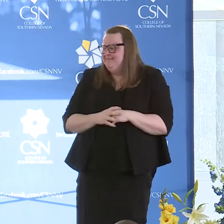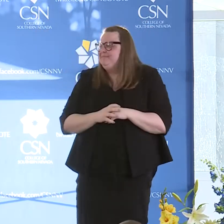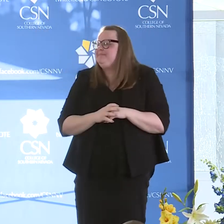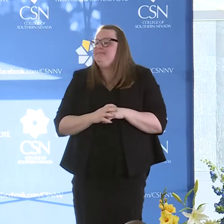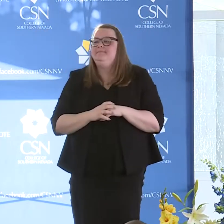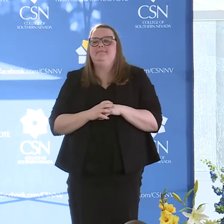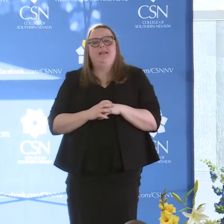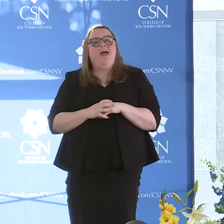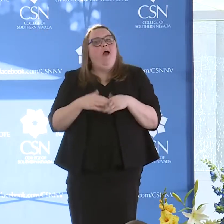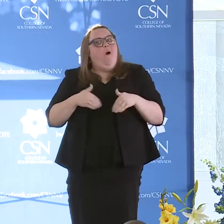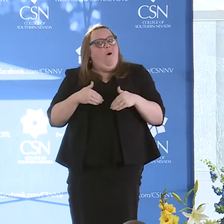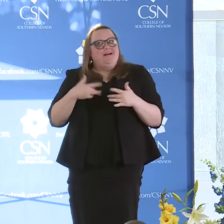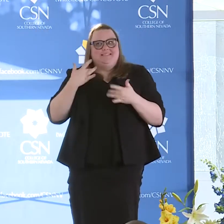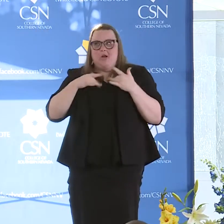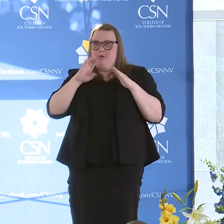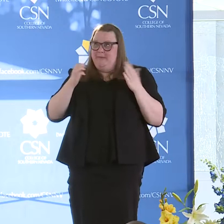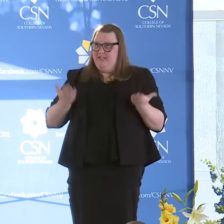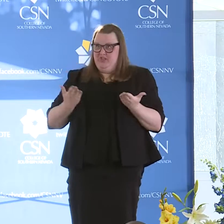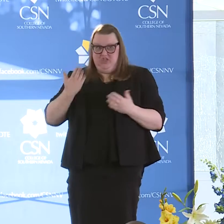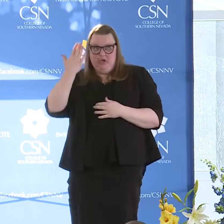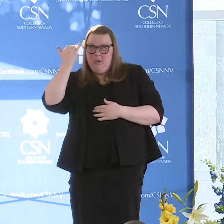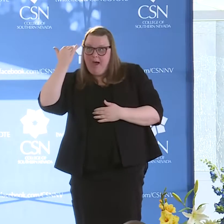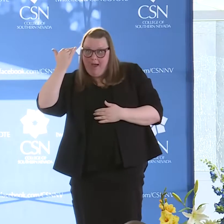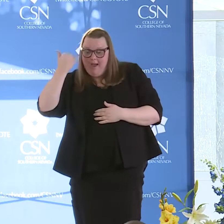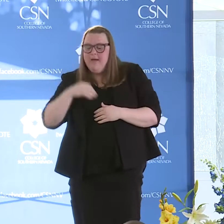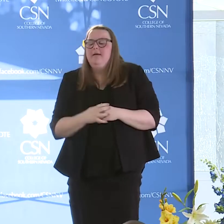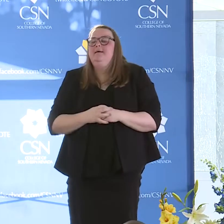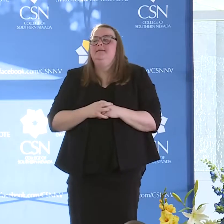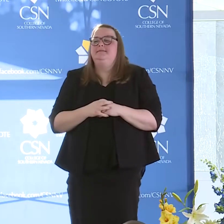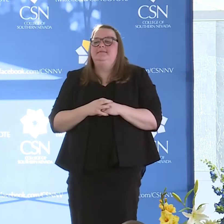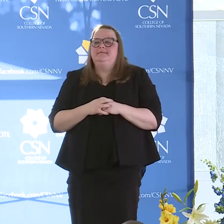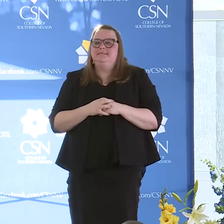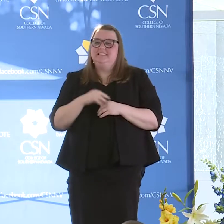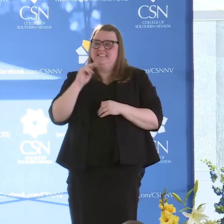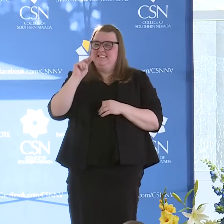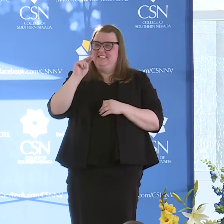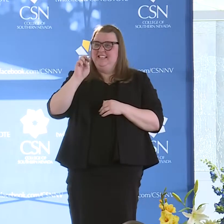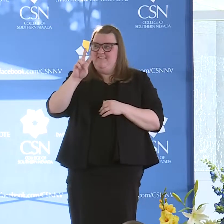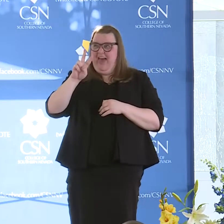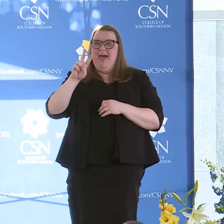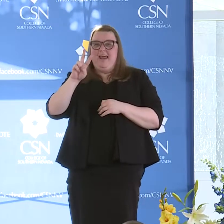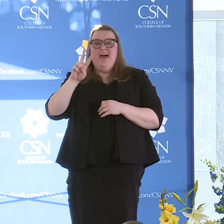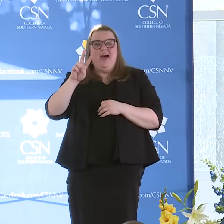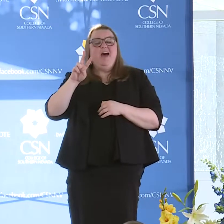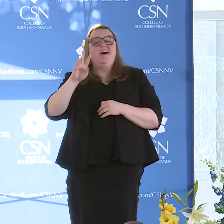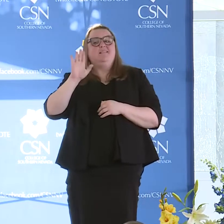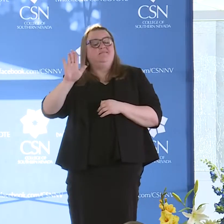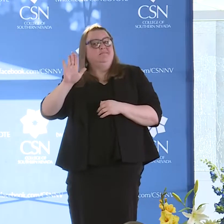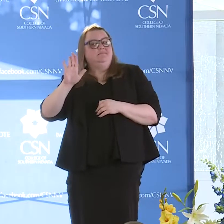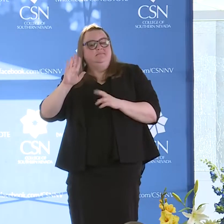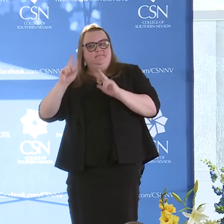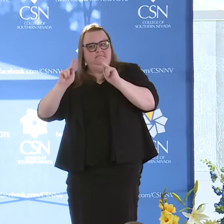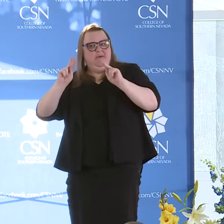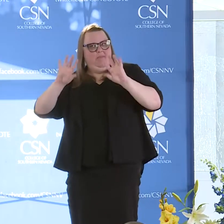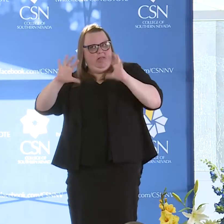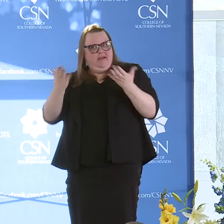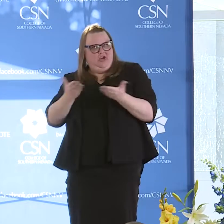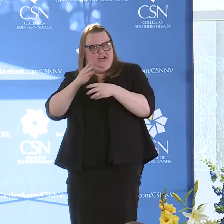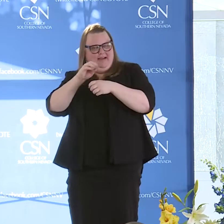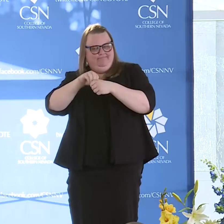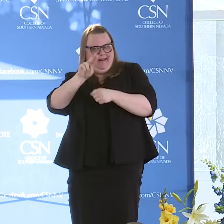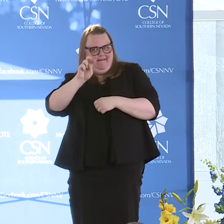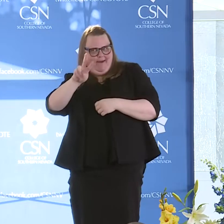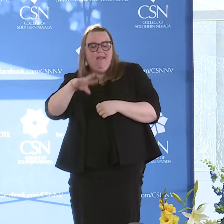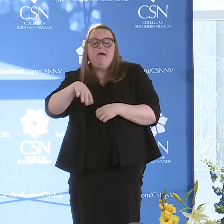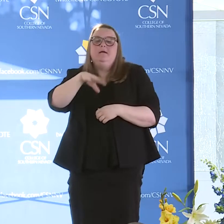And it's so fitting to be here because as Nevada's vaccinated 12 to 14-year-olds, they're eligible